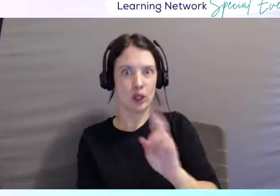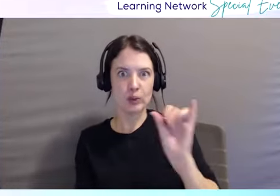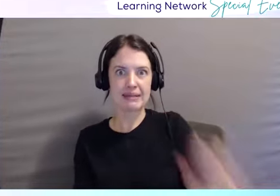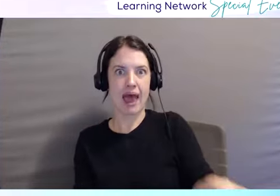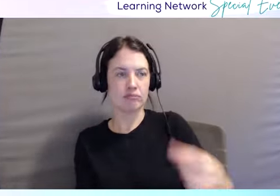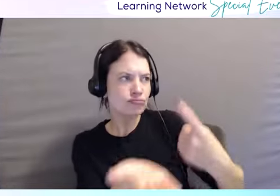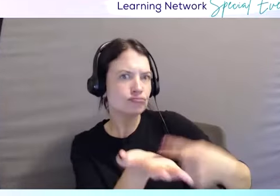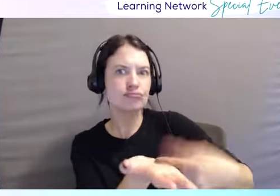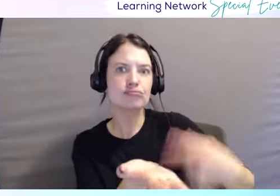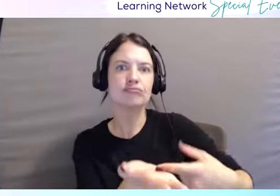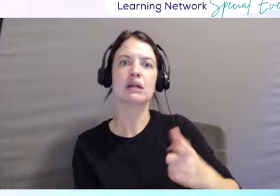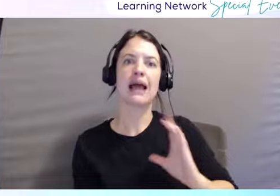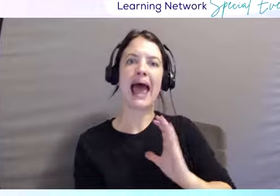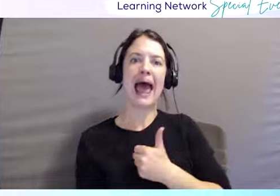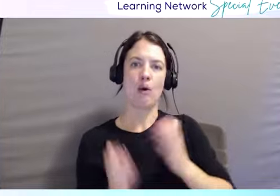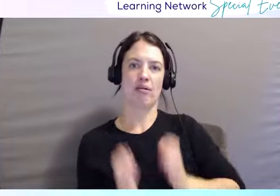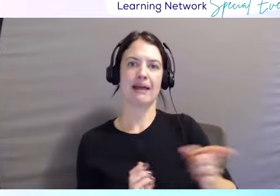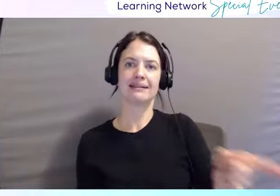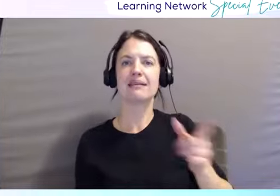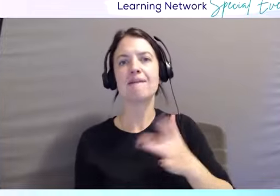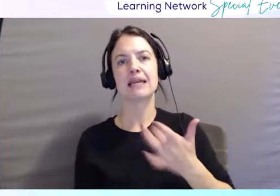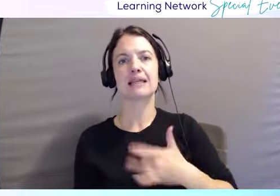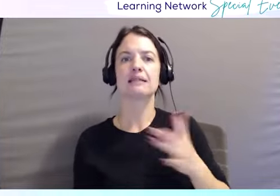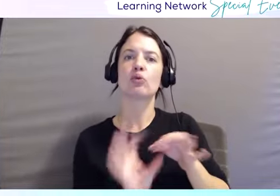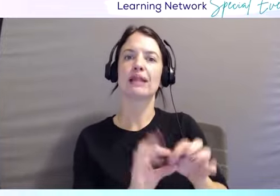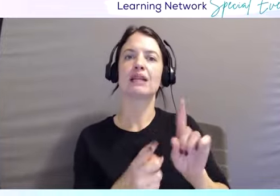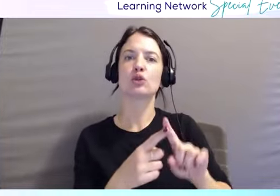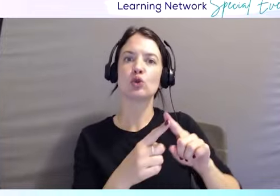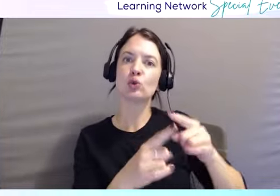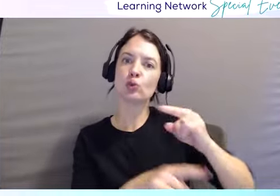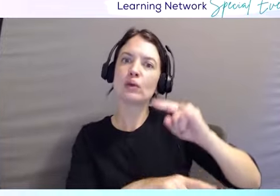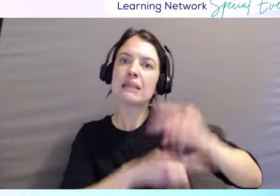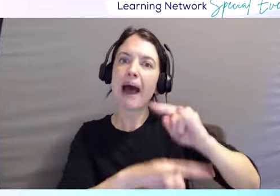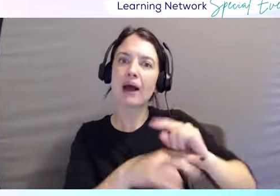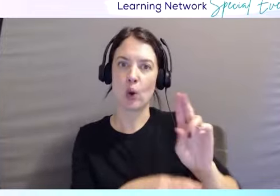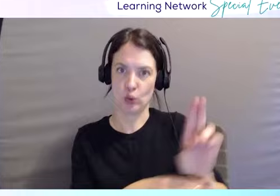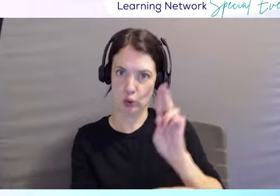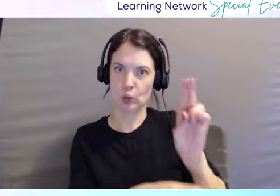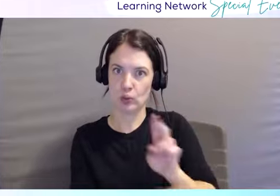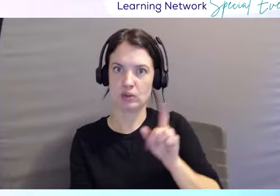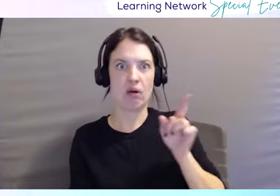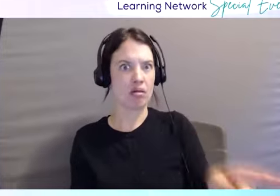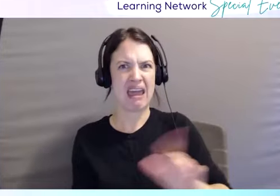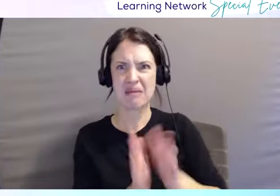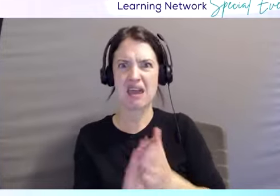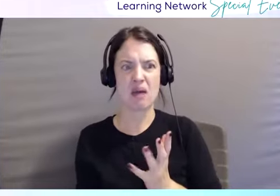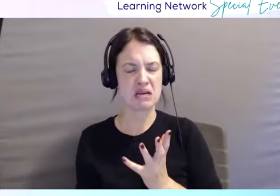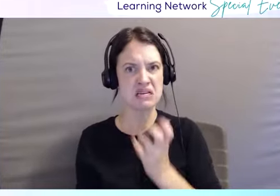use and how they felt about them. And they were singularly incensed that they had been exploited by these things. And it